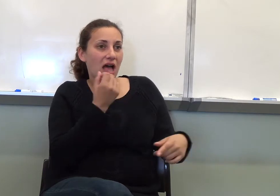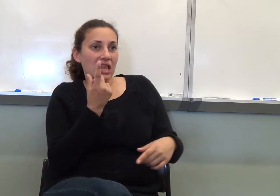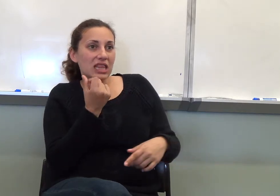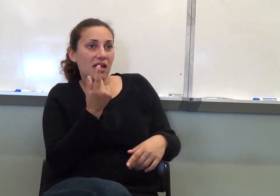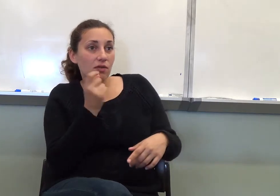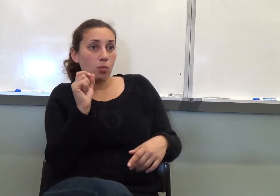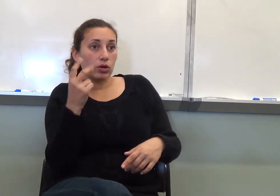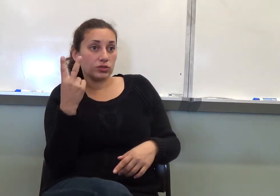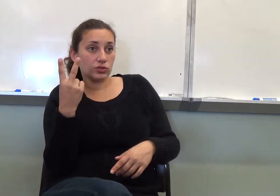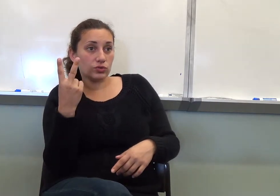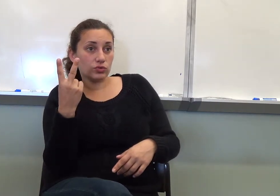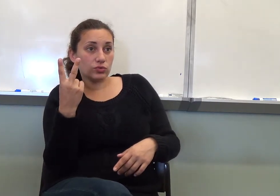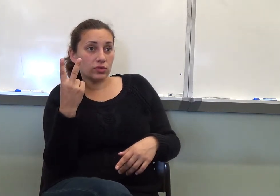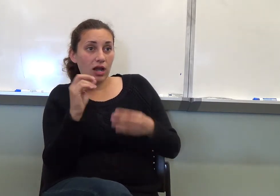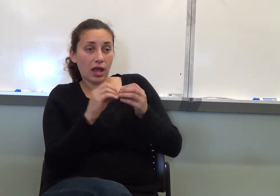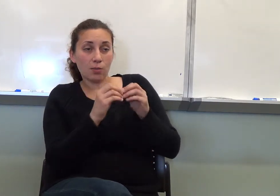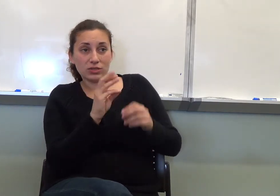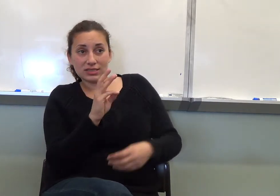11.2, number 61. 61.